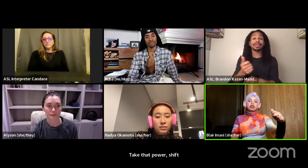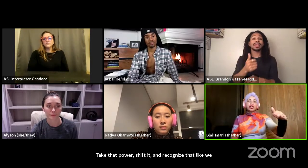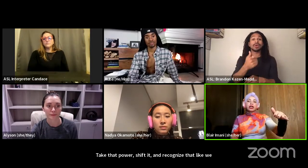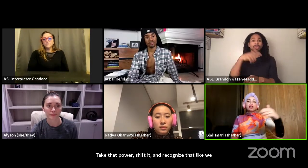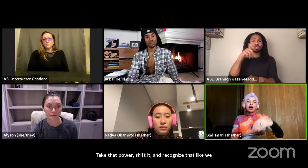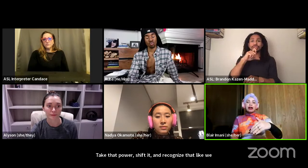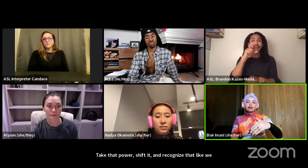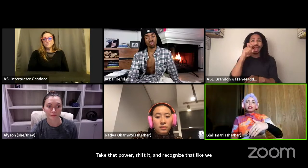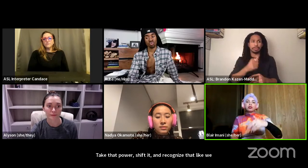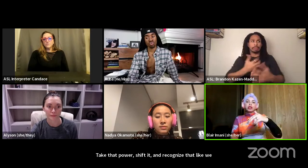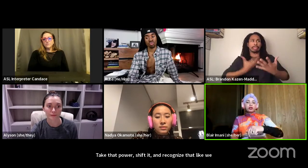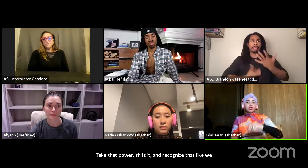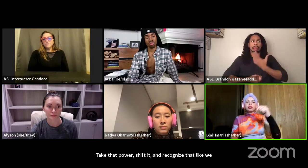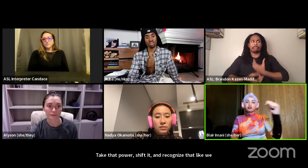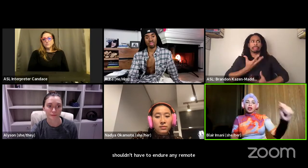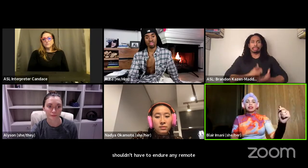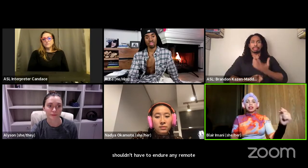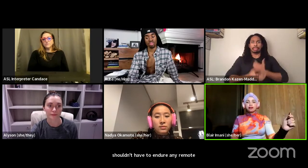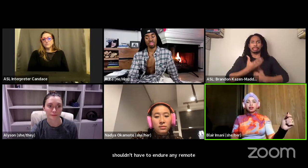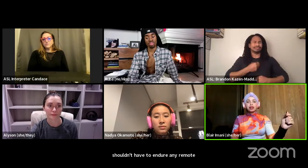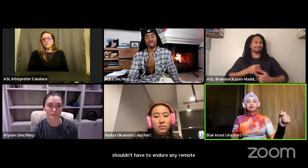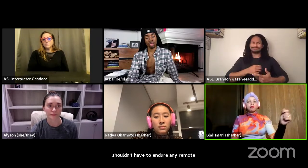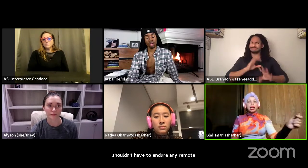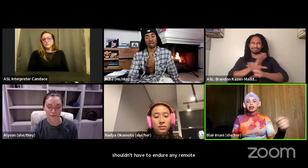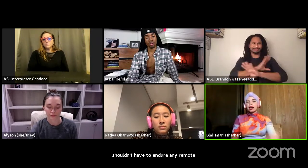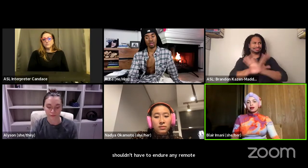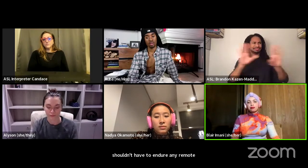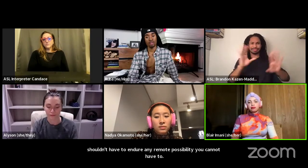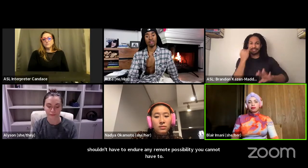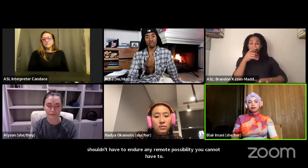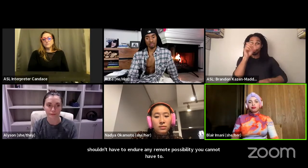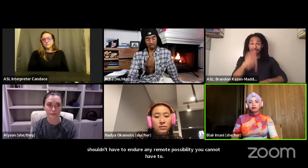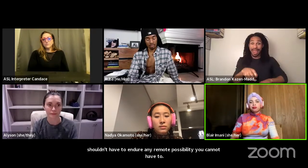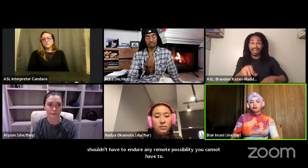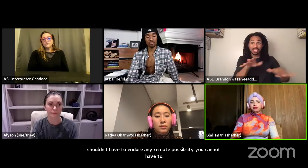remote possibility you cannot have to and you can do that safely, take that.